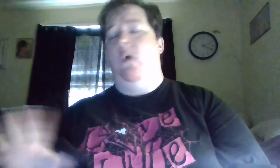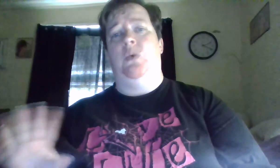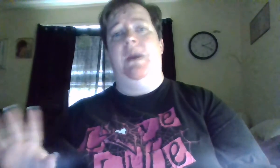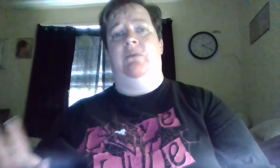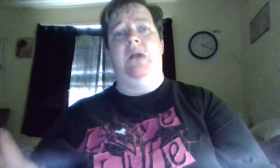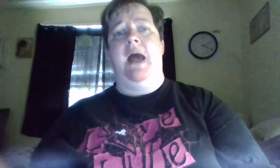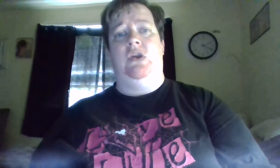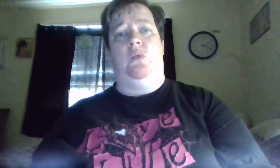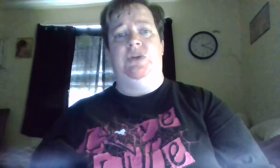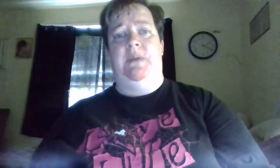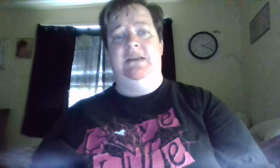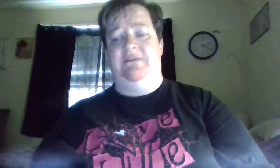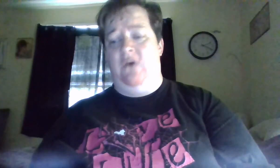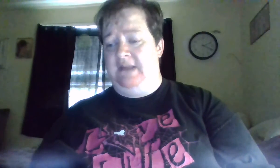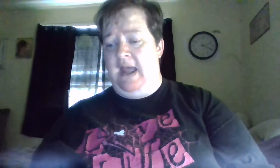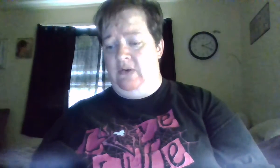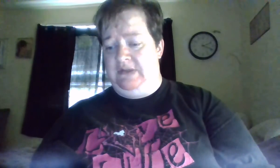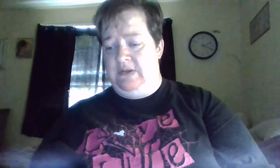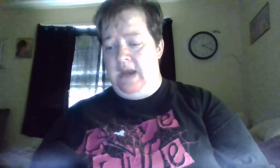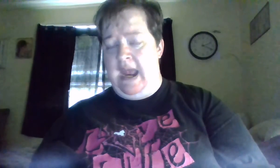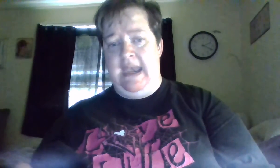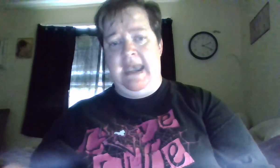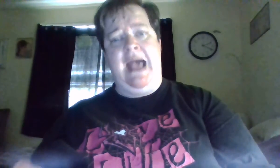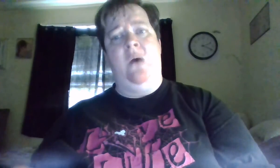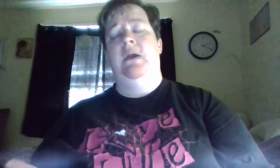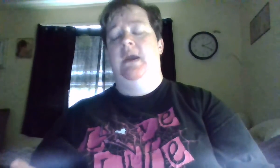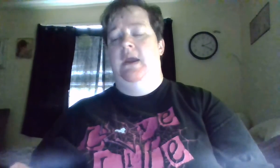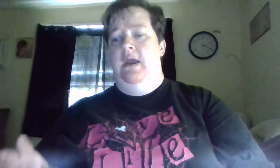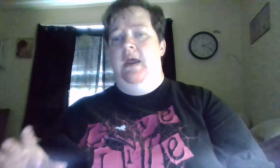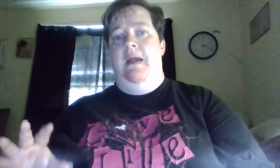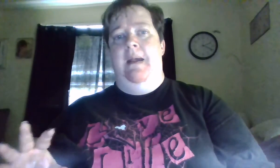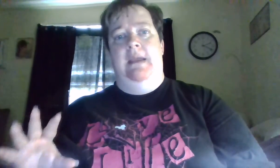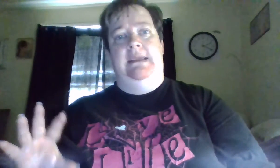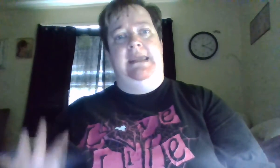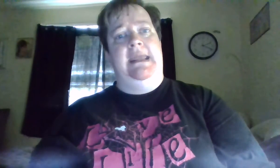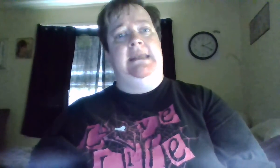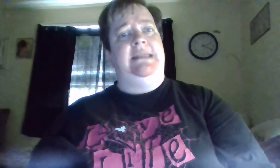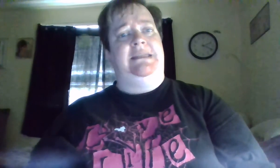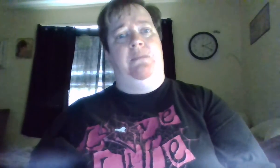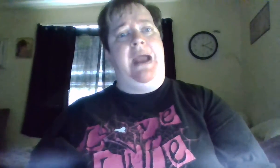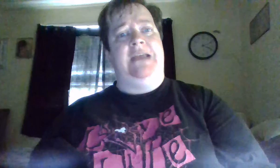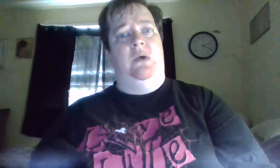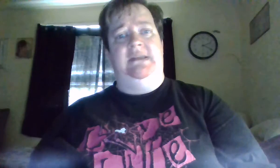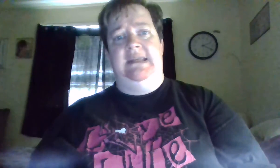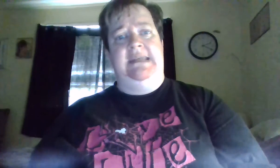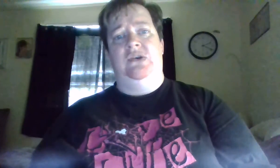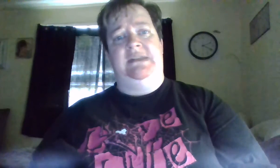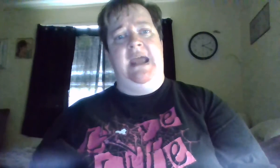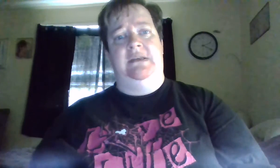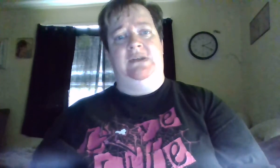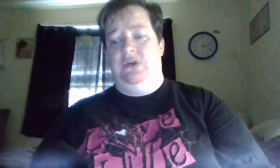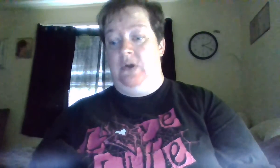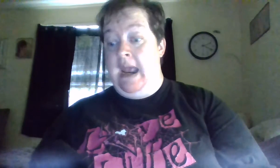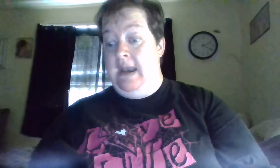walked away from God, and they're worshiping these false idols. And now Gideon gets some brass ones and he tears down this altar. And